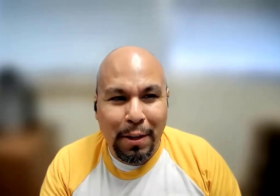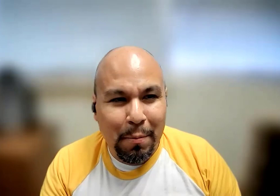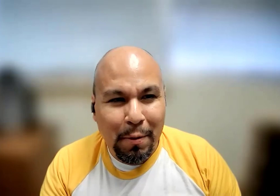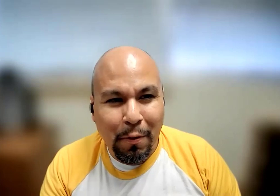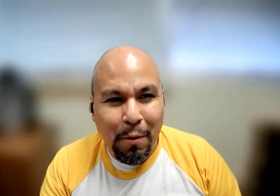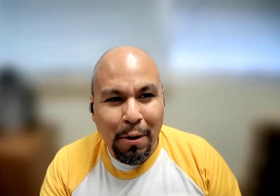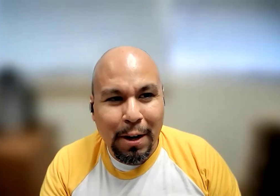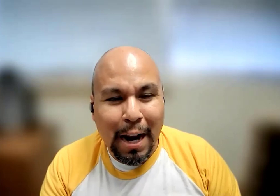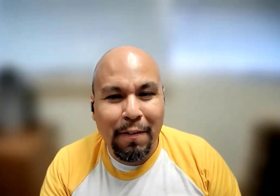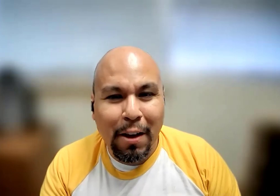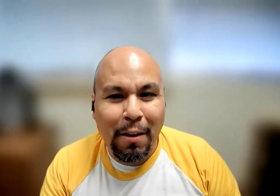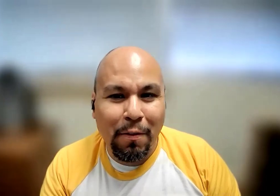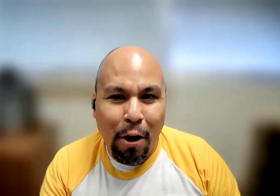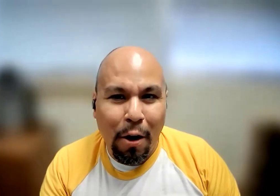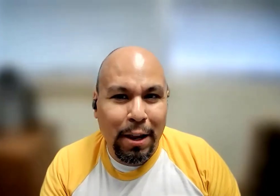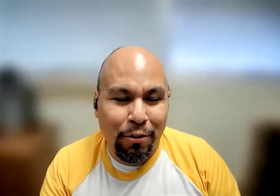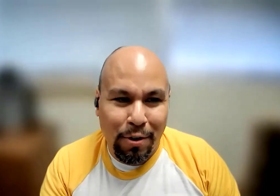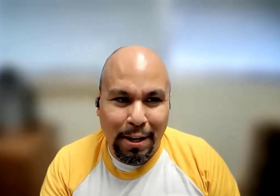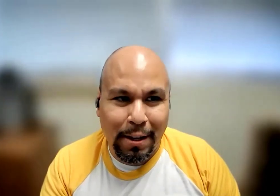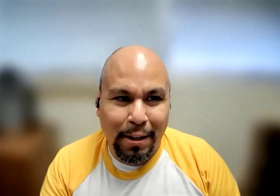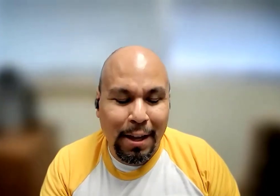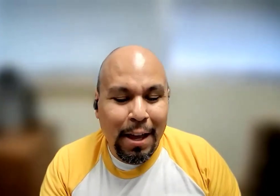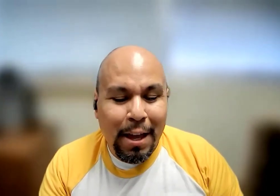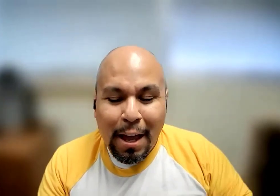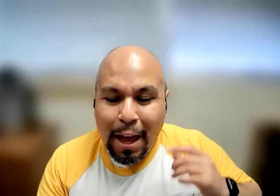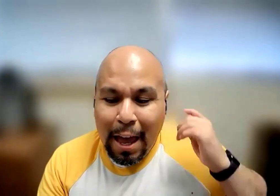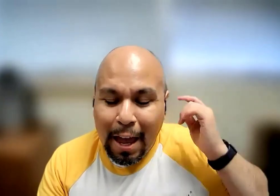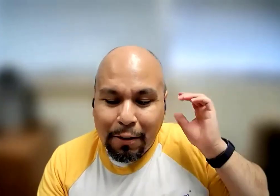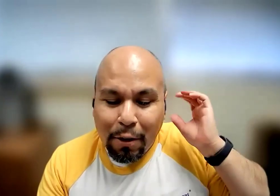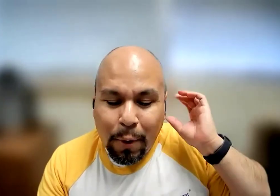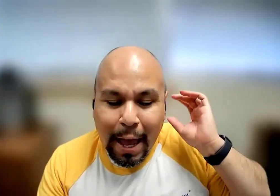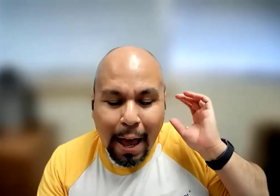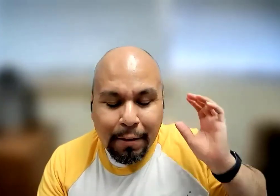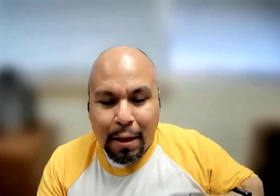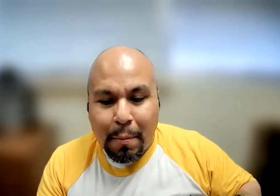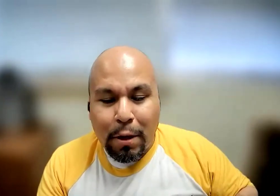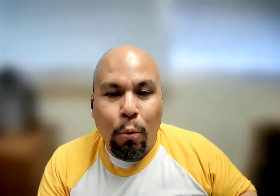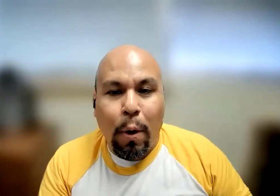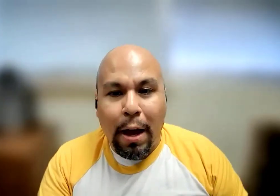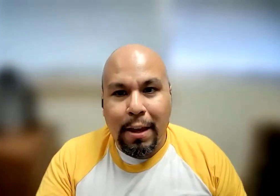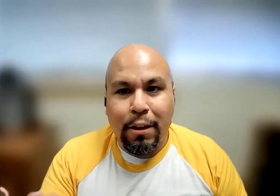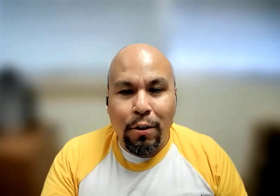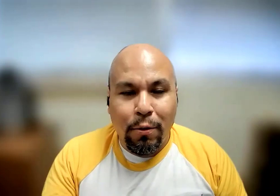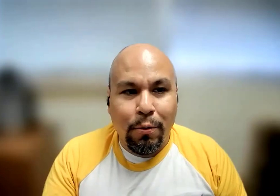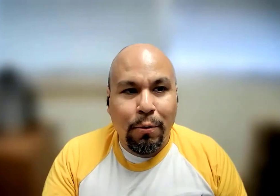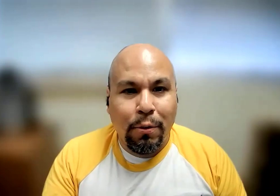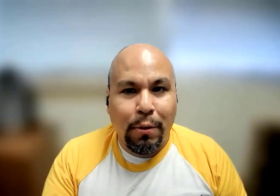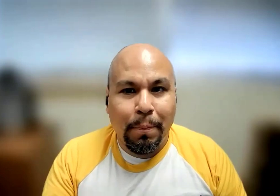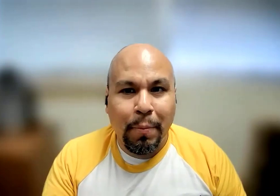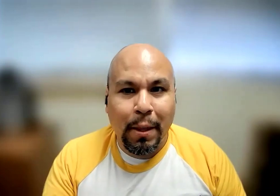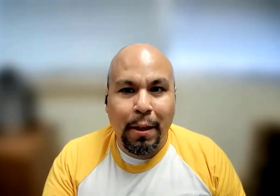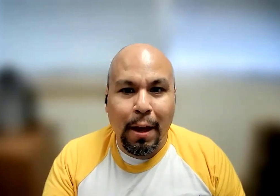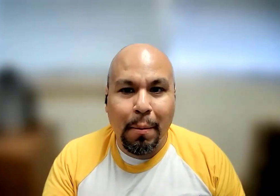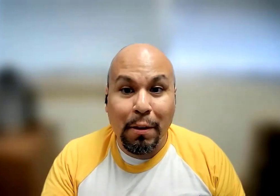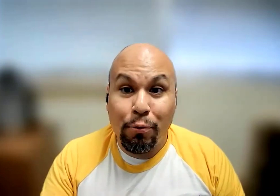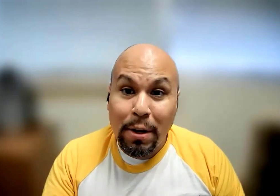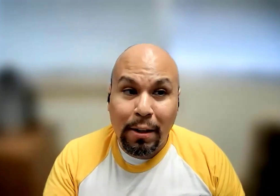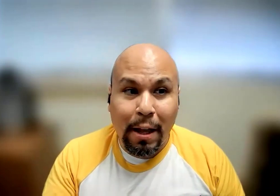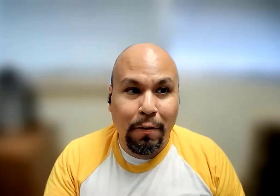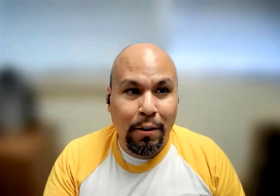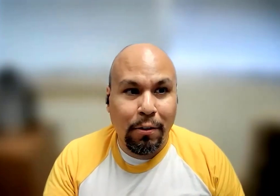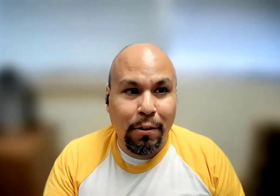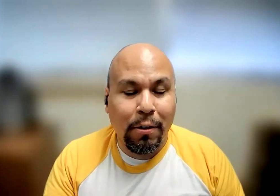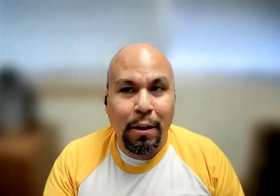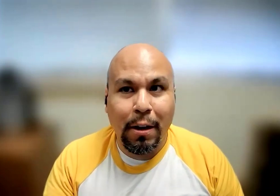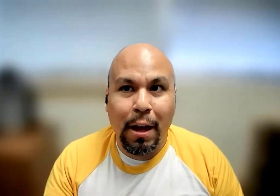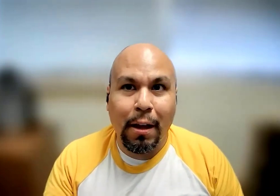never seen before, and I found that very intriguing. And so when I asked them, why they used this read